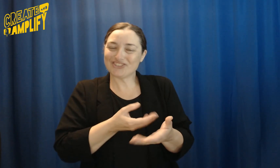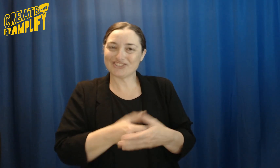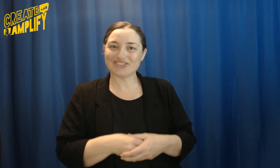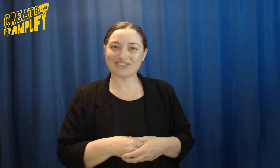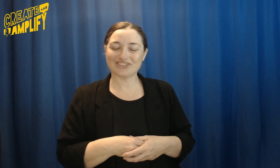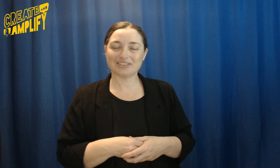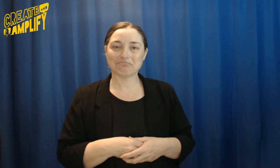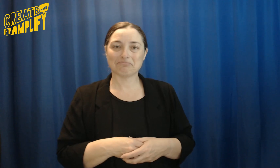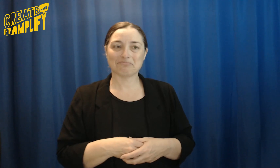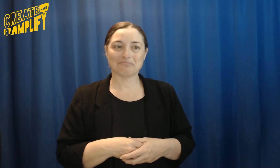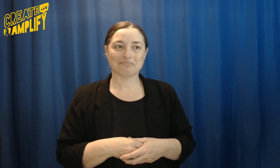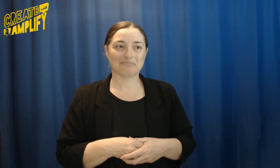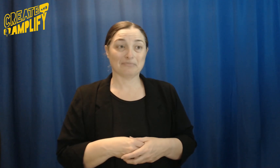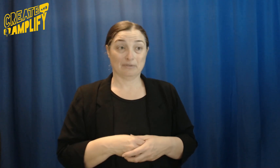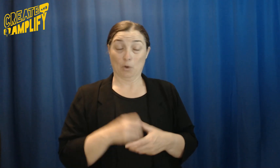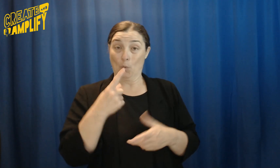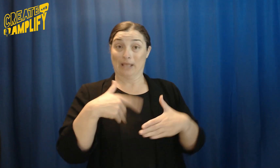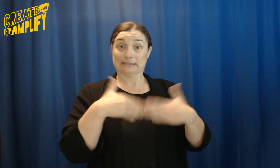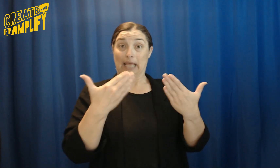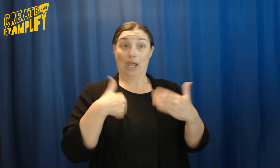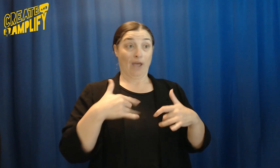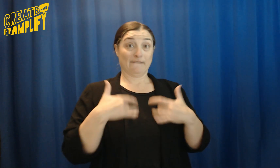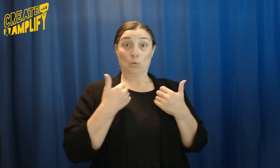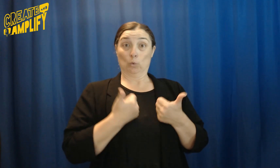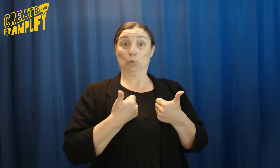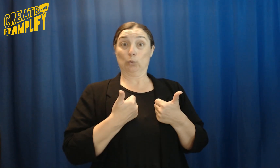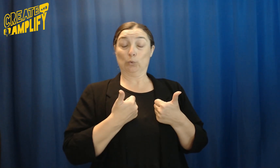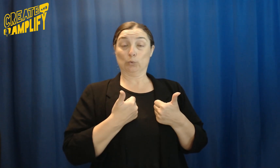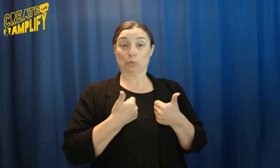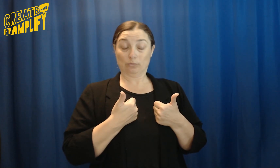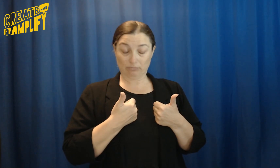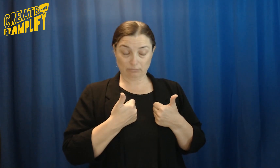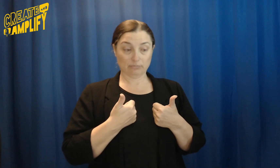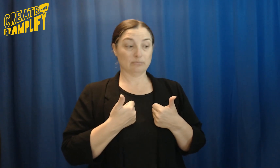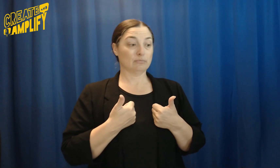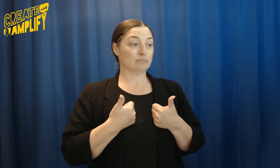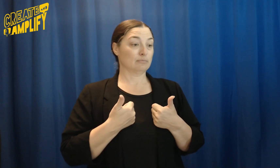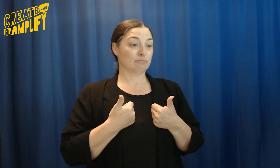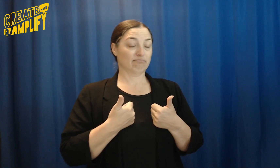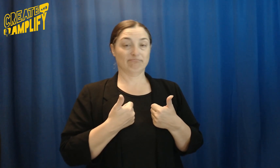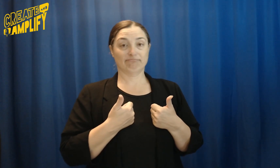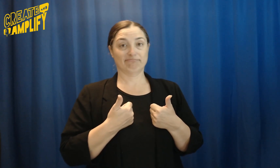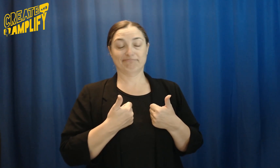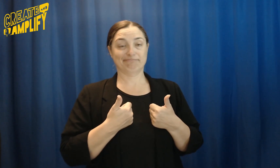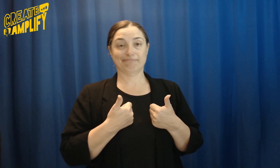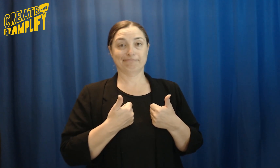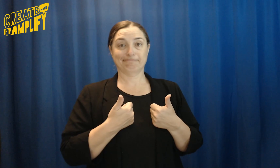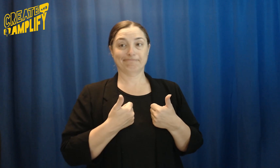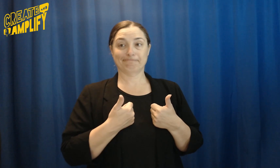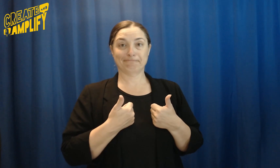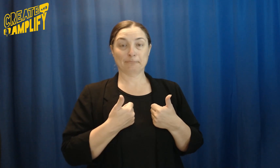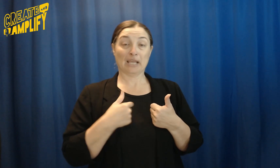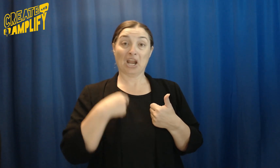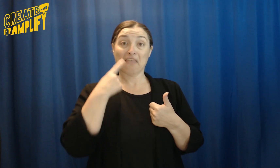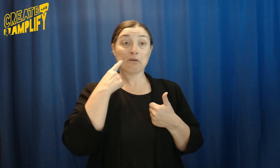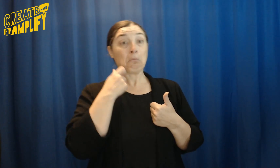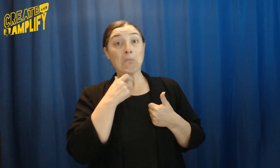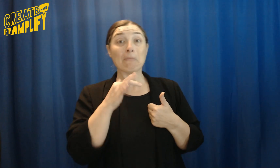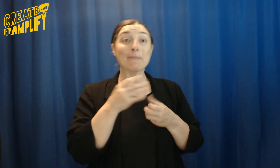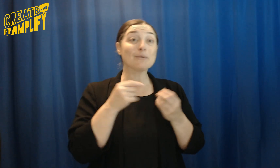feel really good one day, and I imagine like on a random day and part of me thinks, oh, maybe someone's reading my book right now and feeling good,